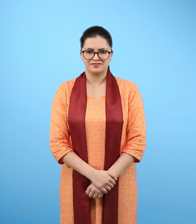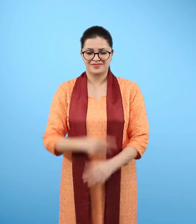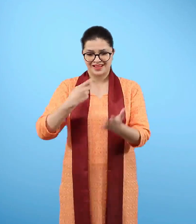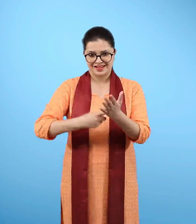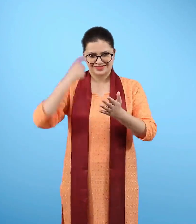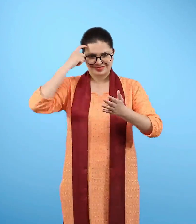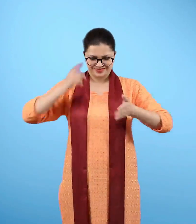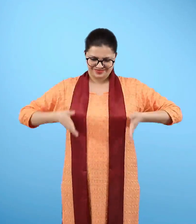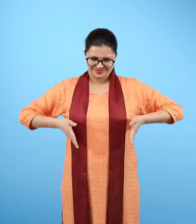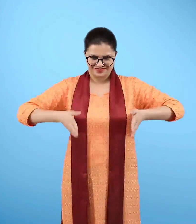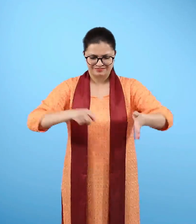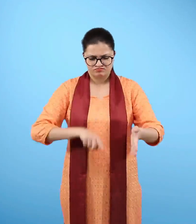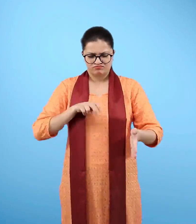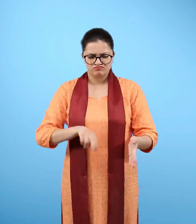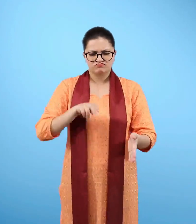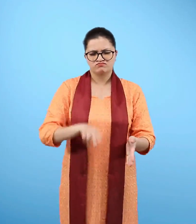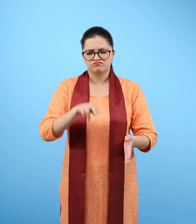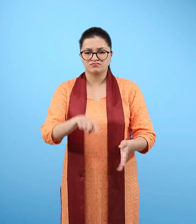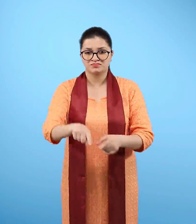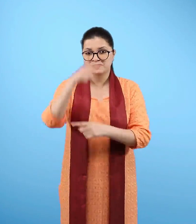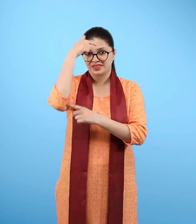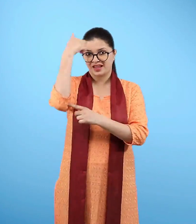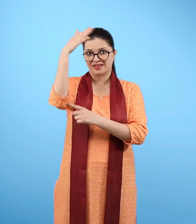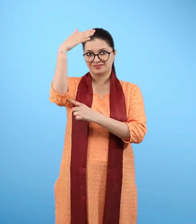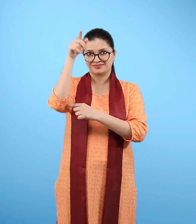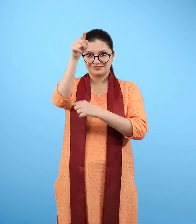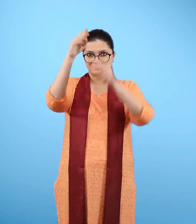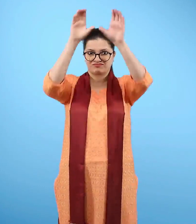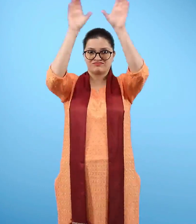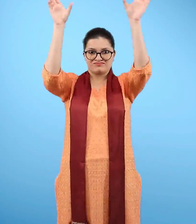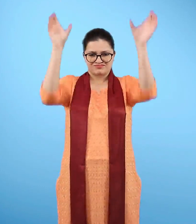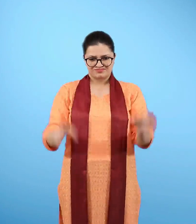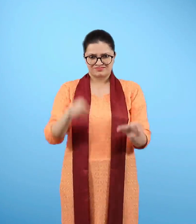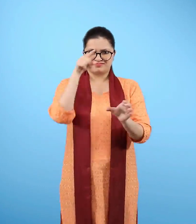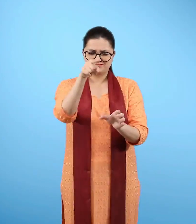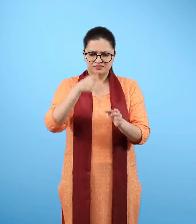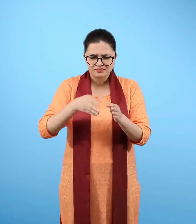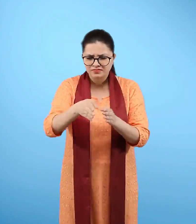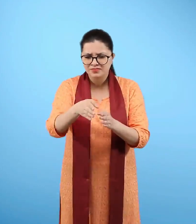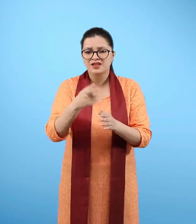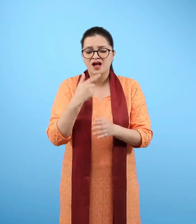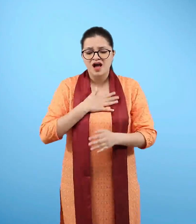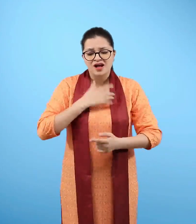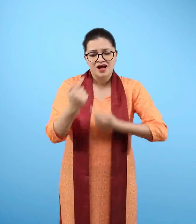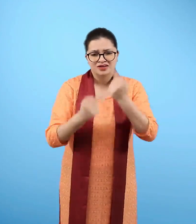If you are walking on Rajpath, then after India Gate, on which side would Children's Park be?